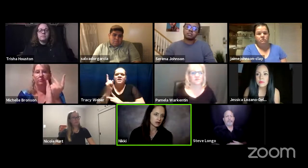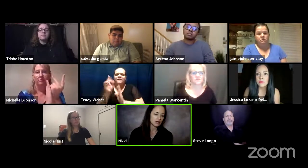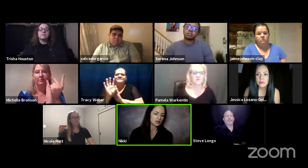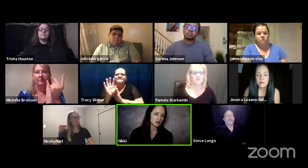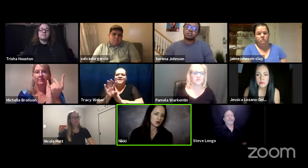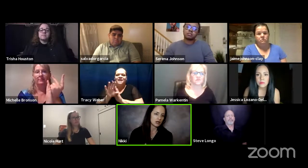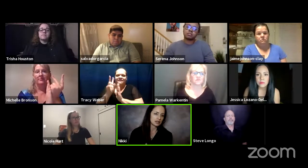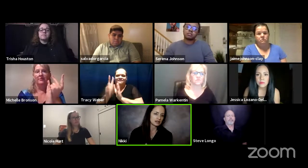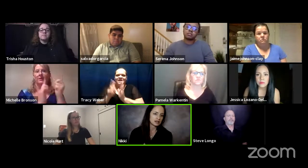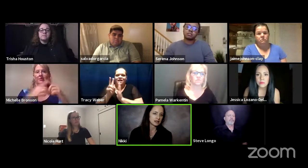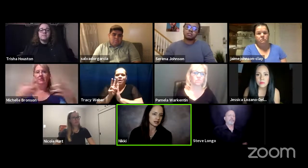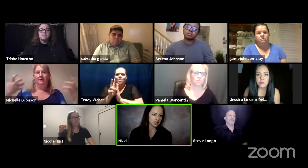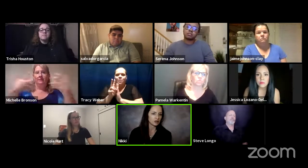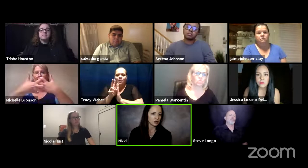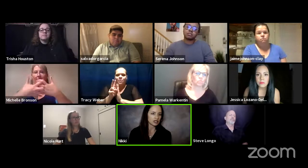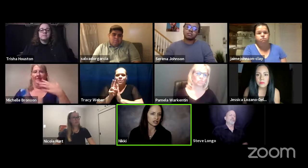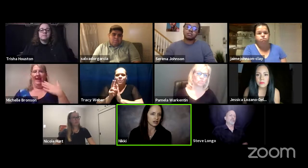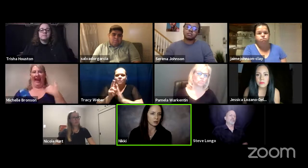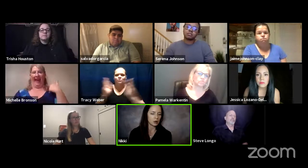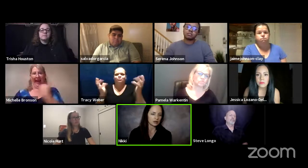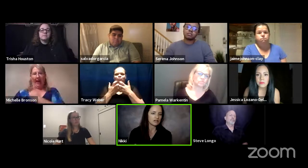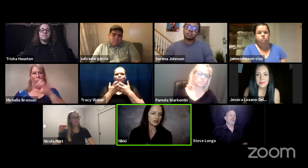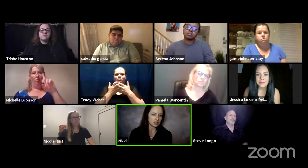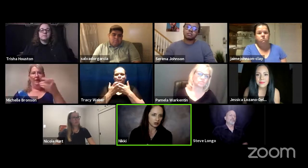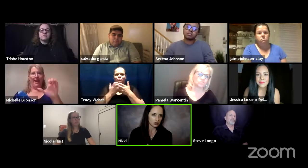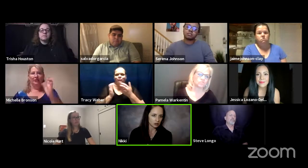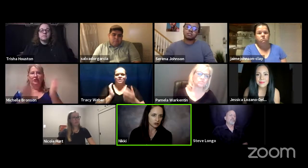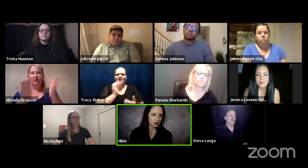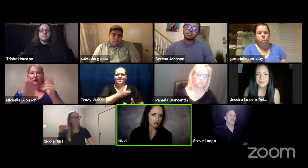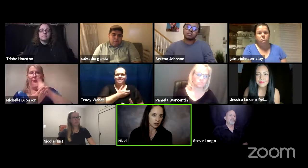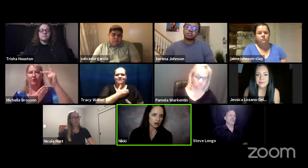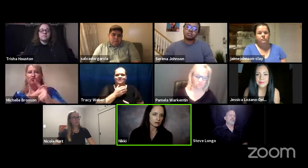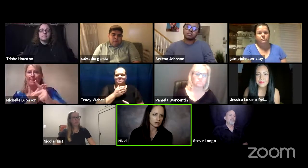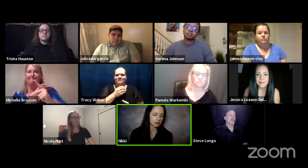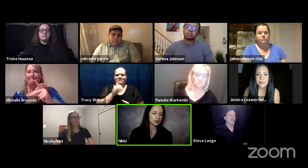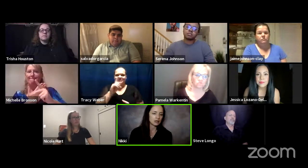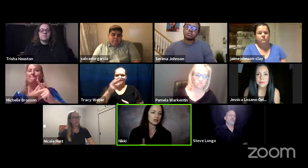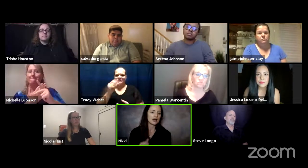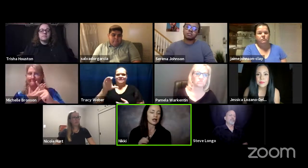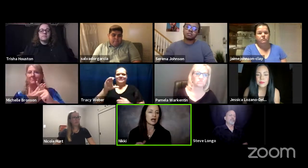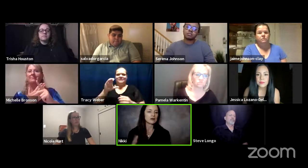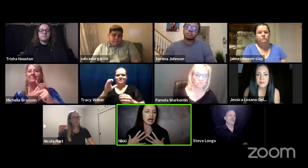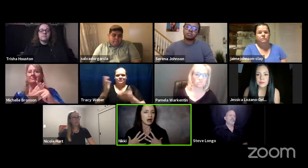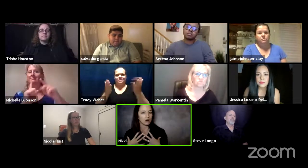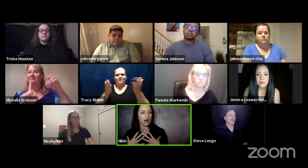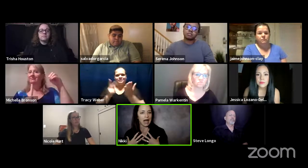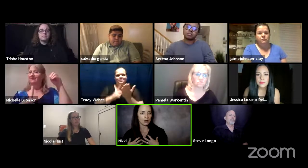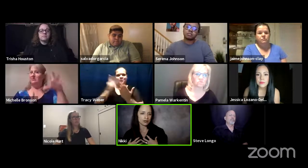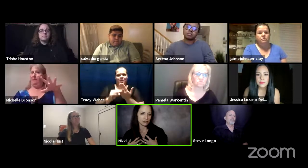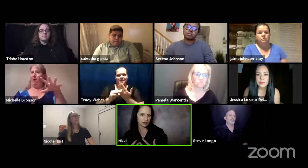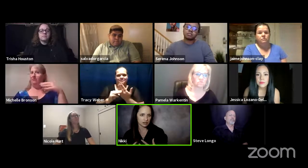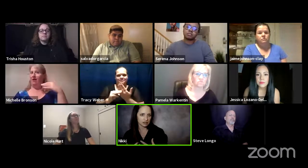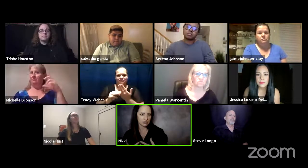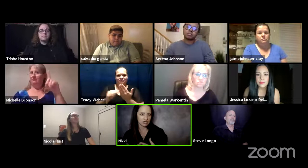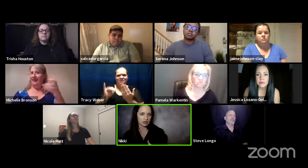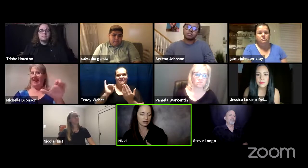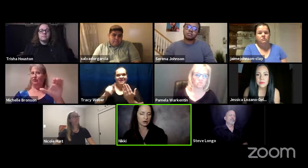And so it's kind of a rush to develop 1-minute videos to talk about how our services for the deaf and hard of